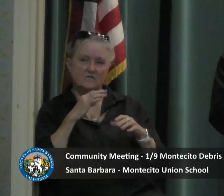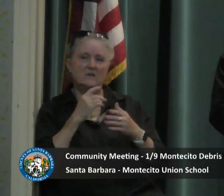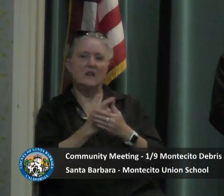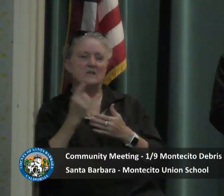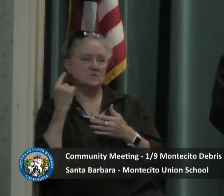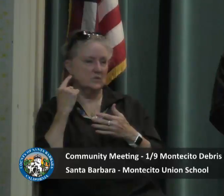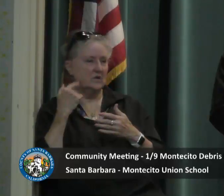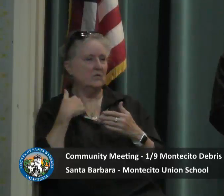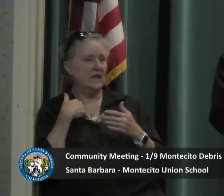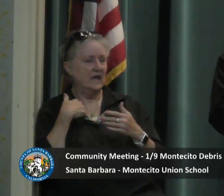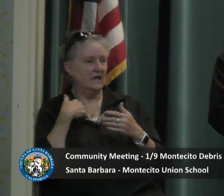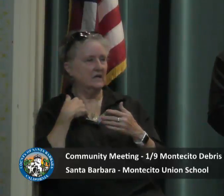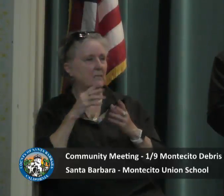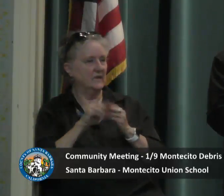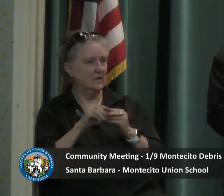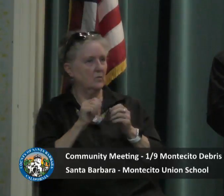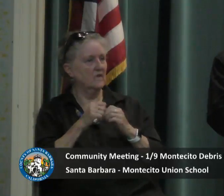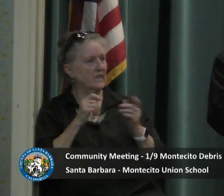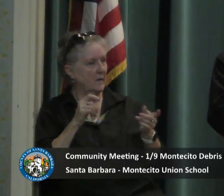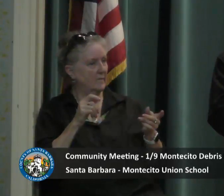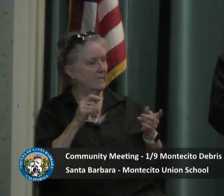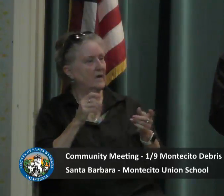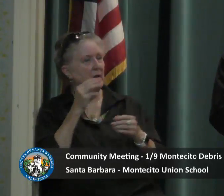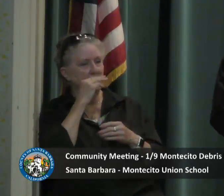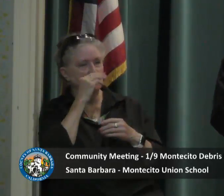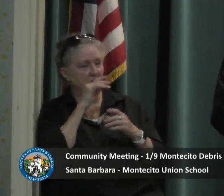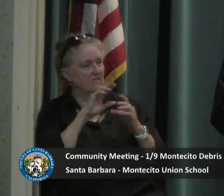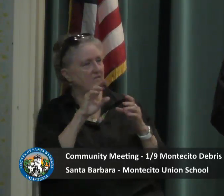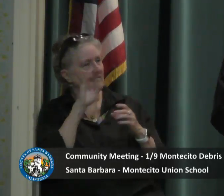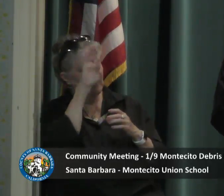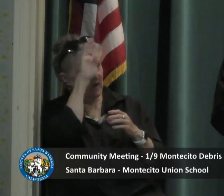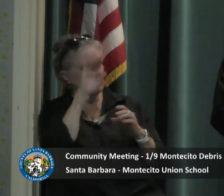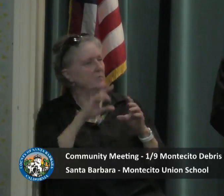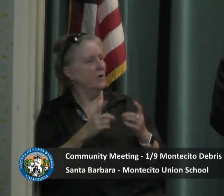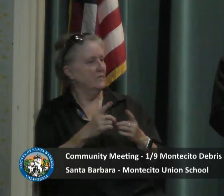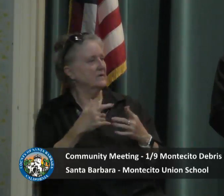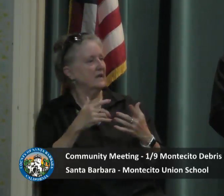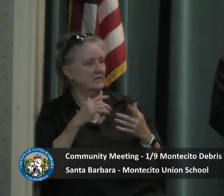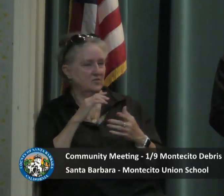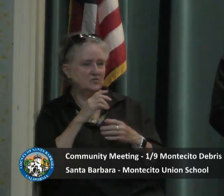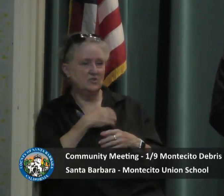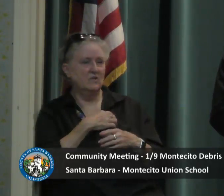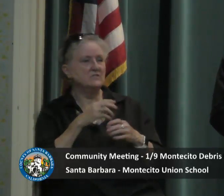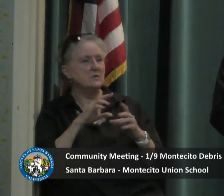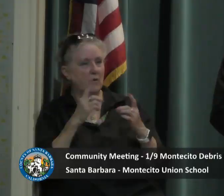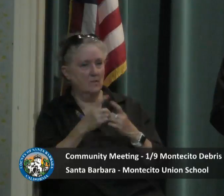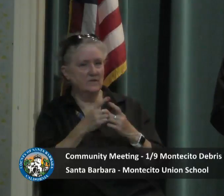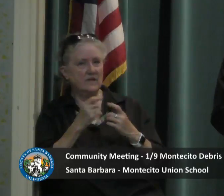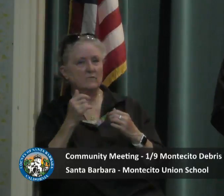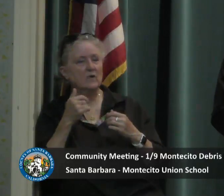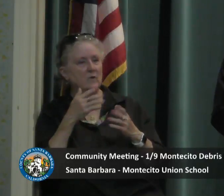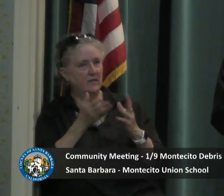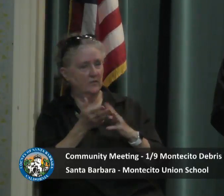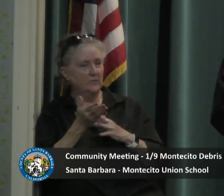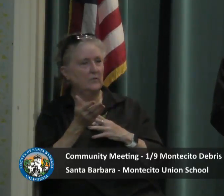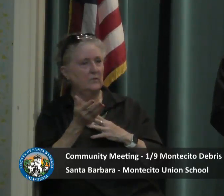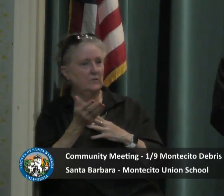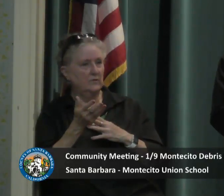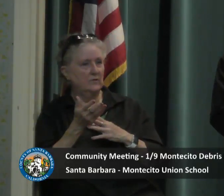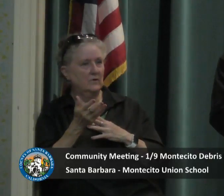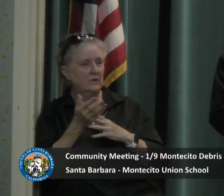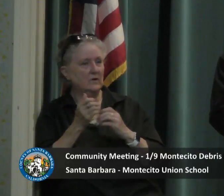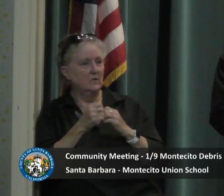week, we had a meeting with them. Montecito Fire Department was there, as well as the Sheriff's Department. And we went through